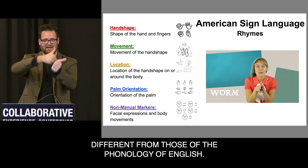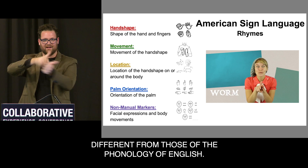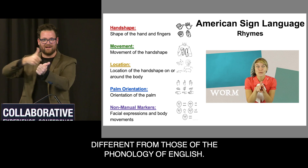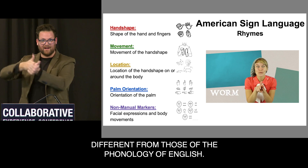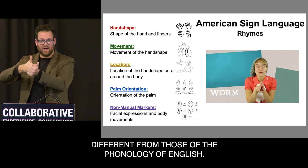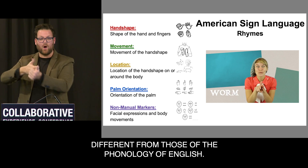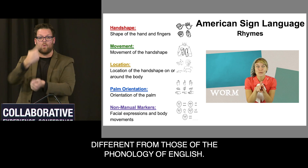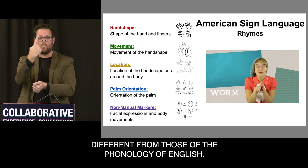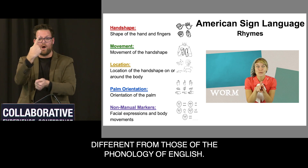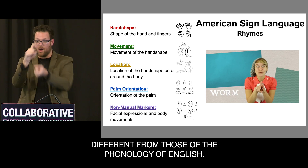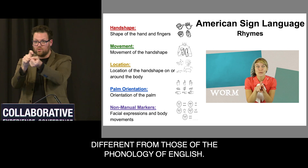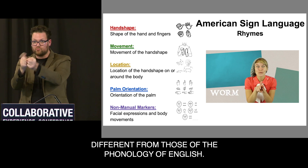of English.